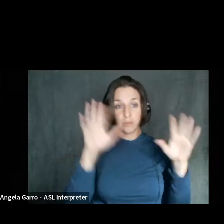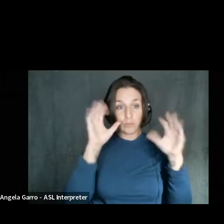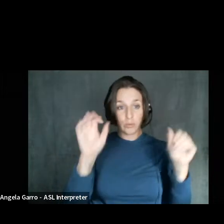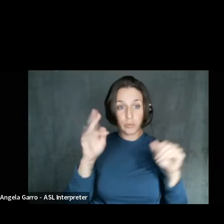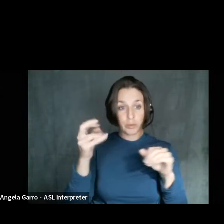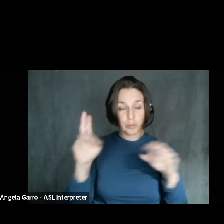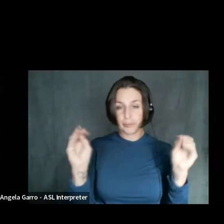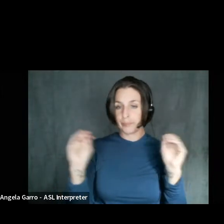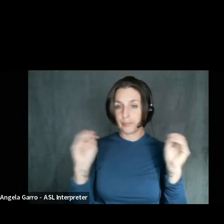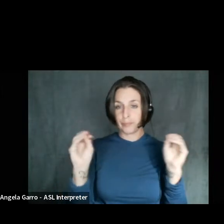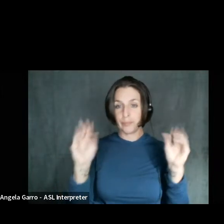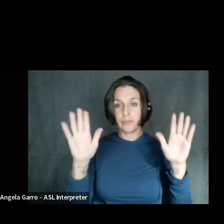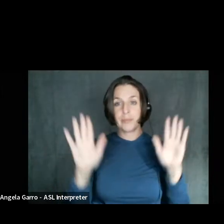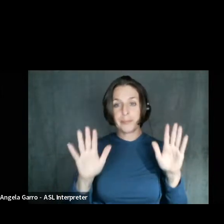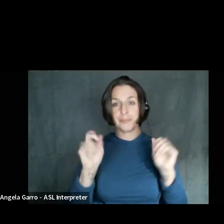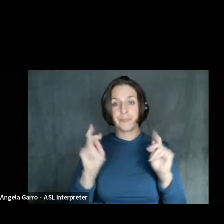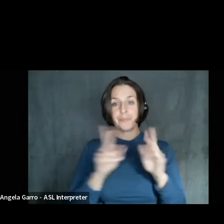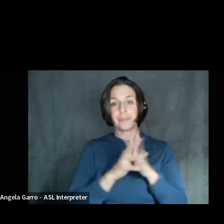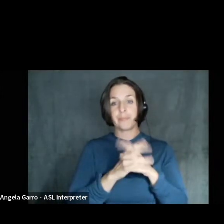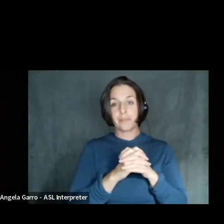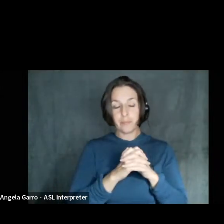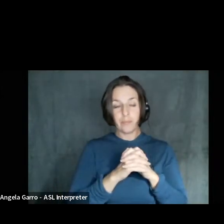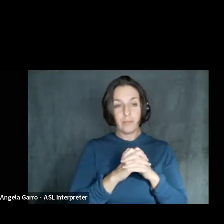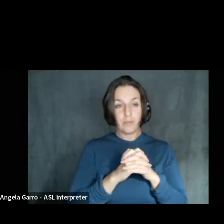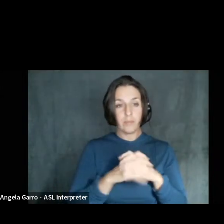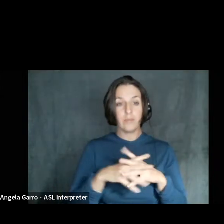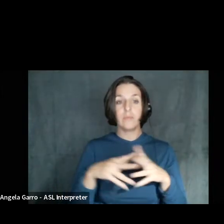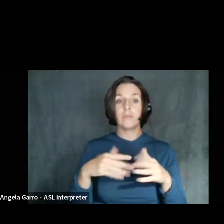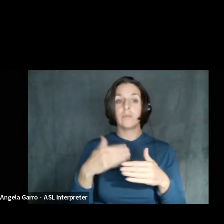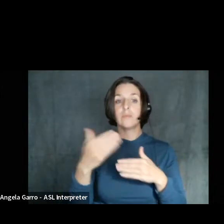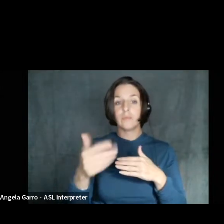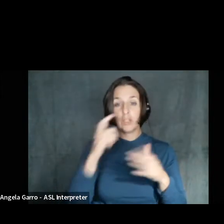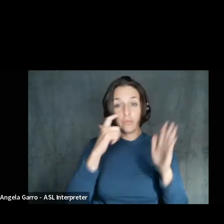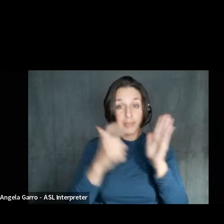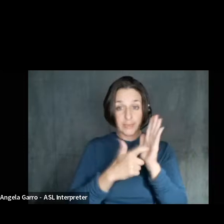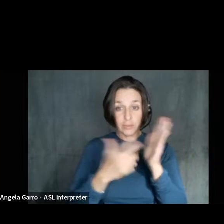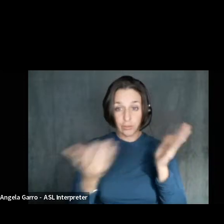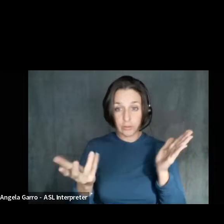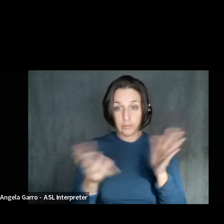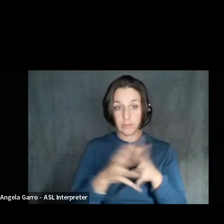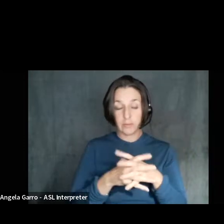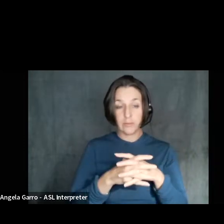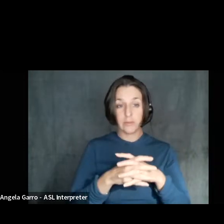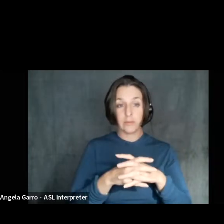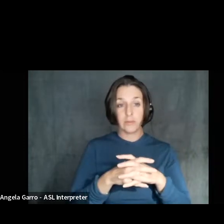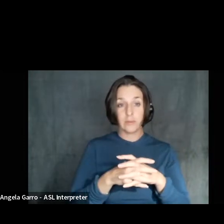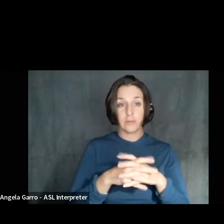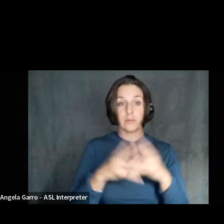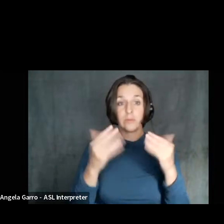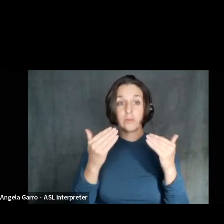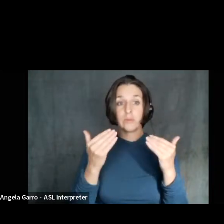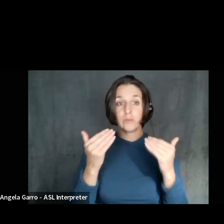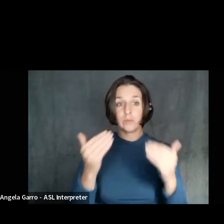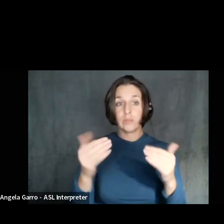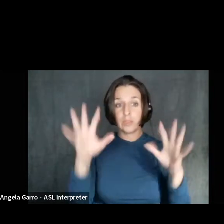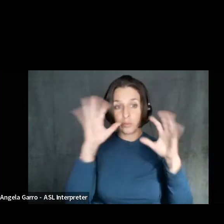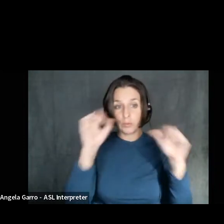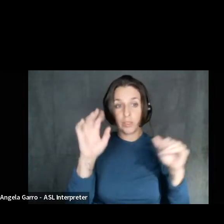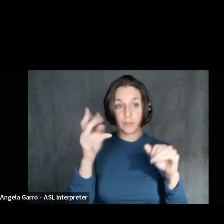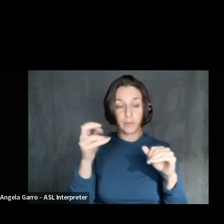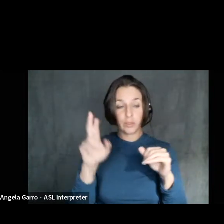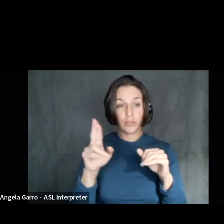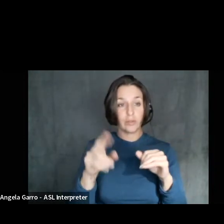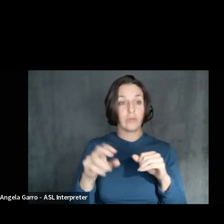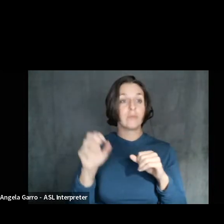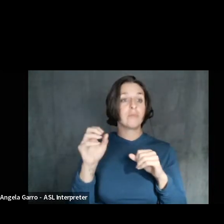Great. Okay. Going on to recognition. Go ahead, Superintendent Booker.